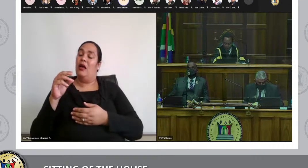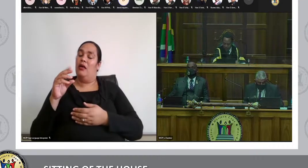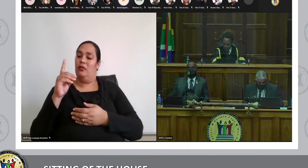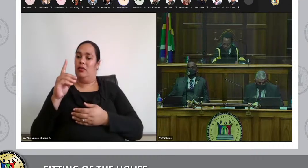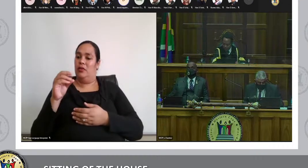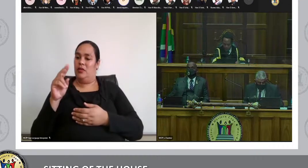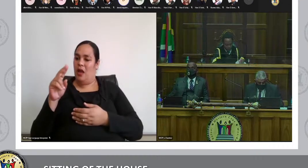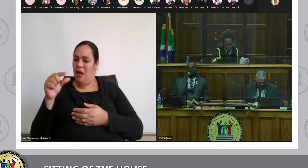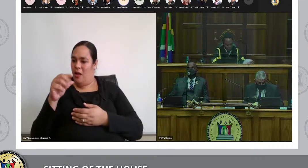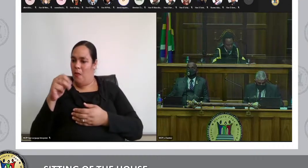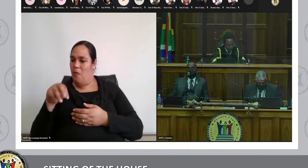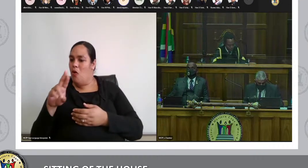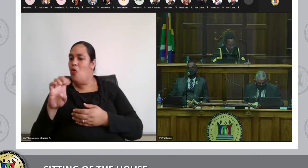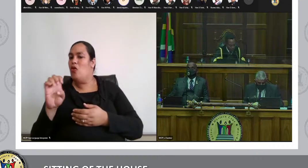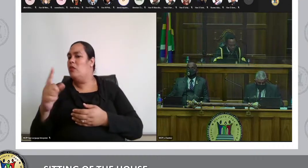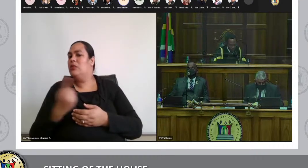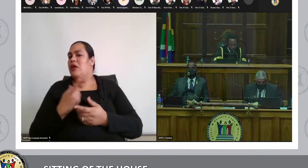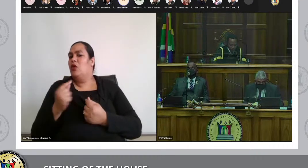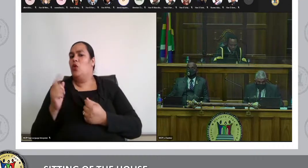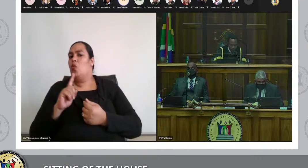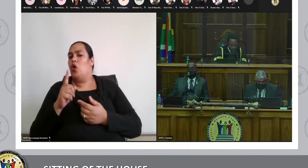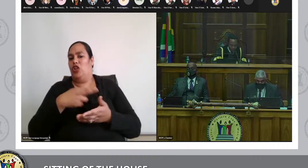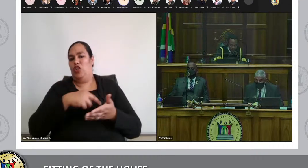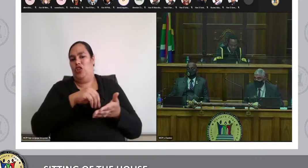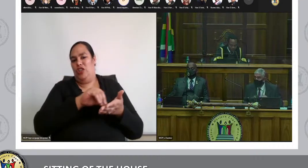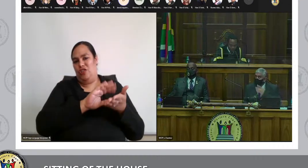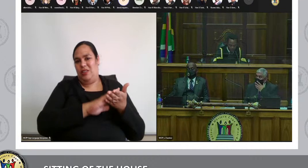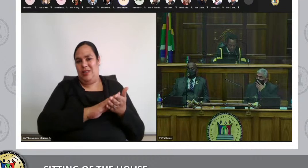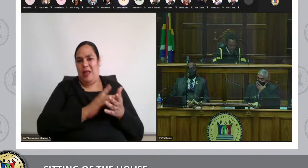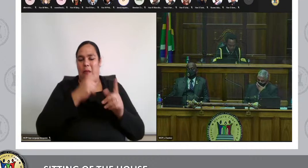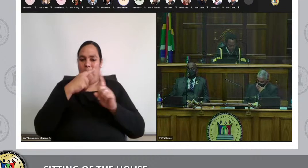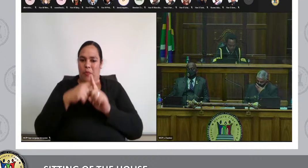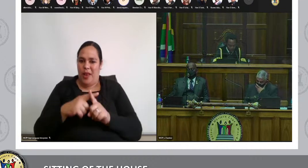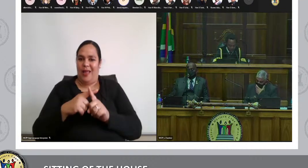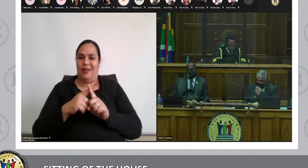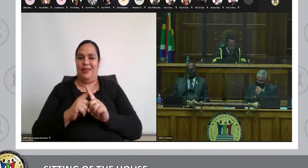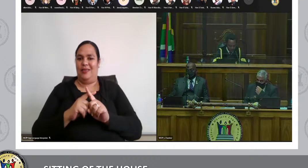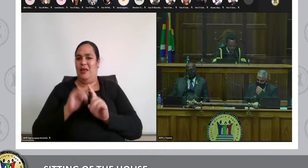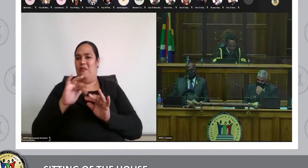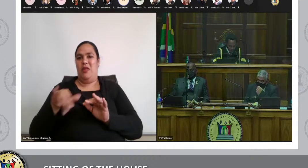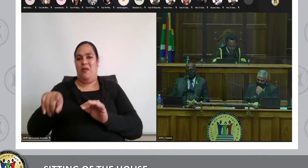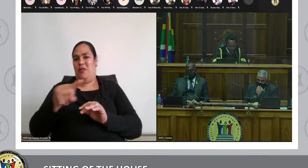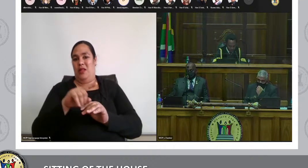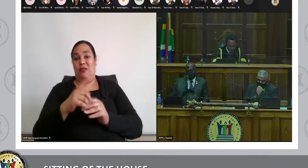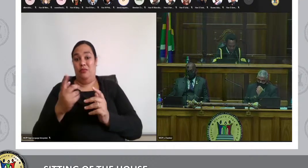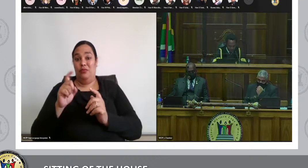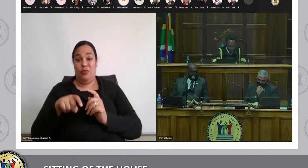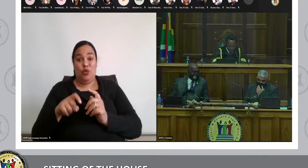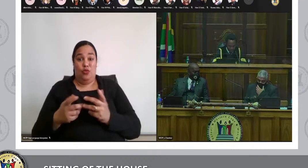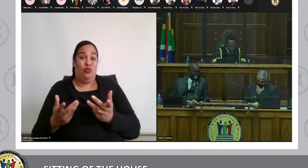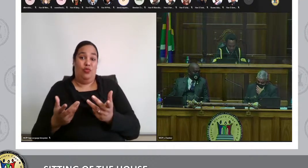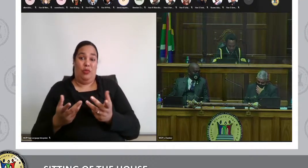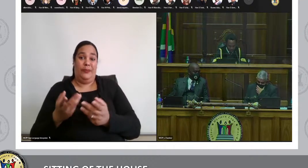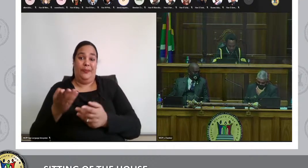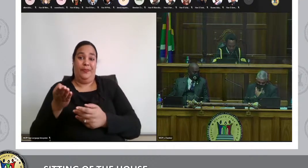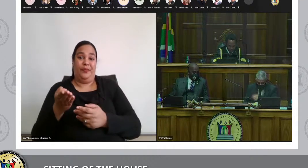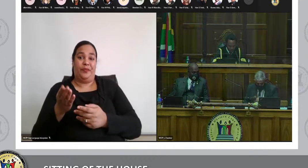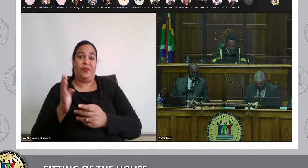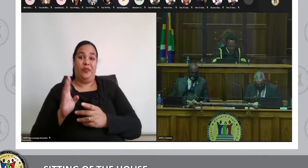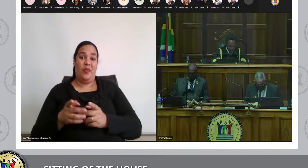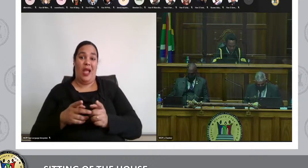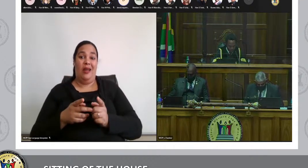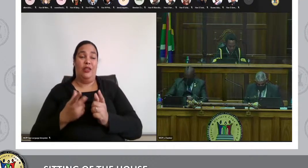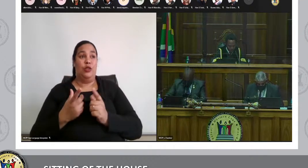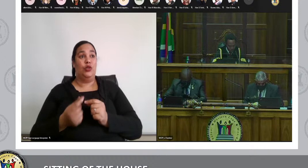doing himself to register plus 60s? Surely rather than